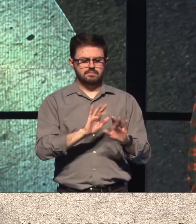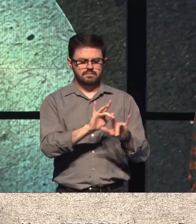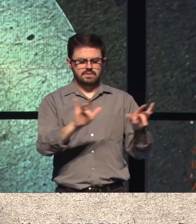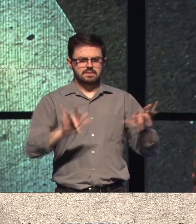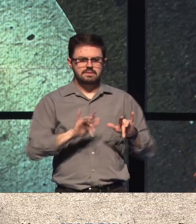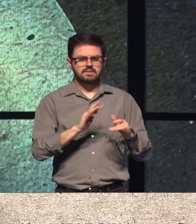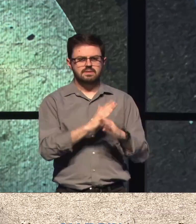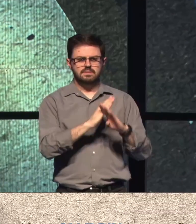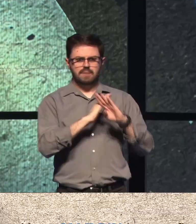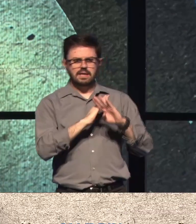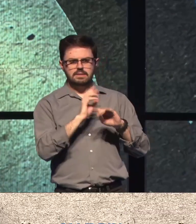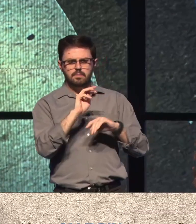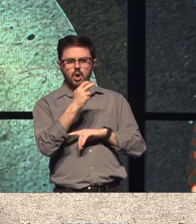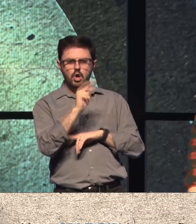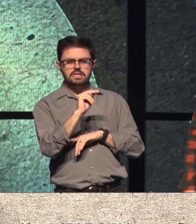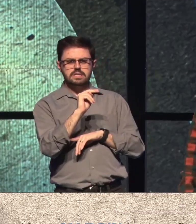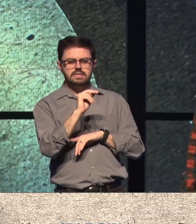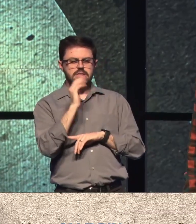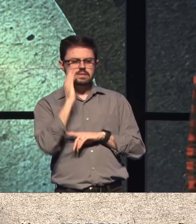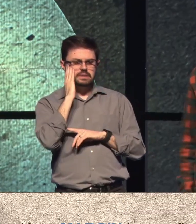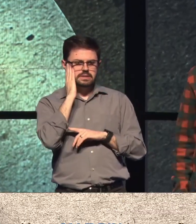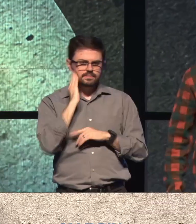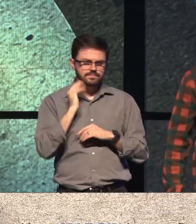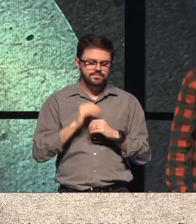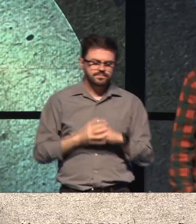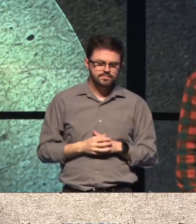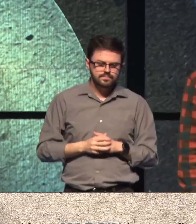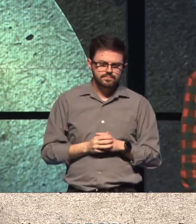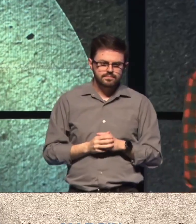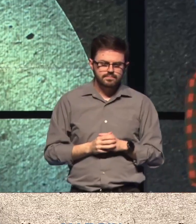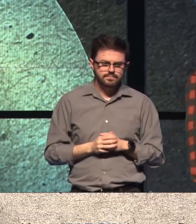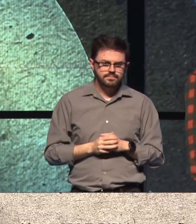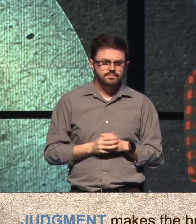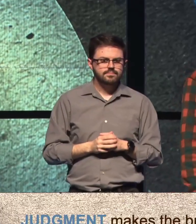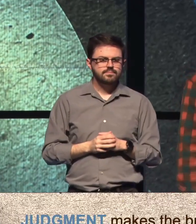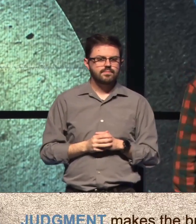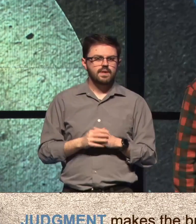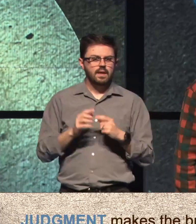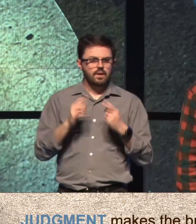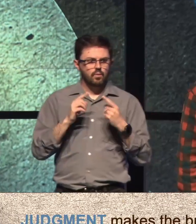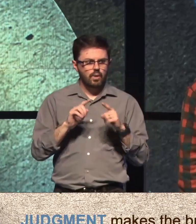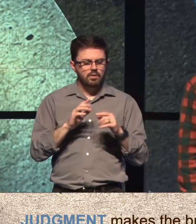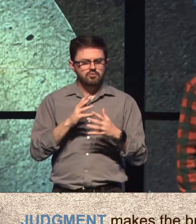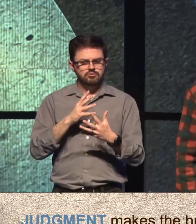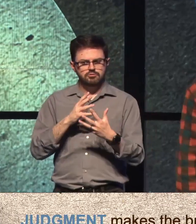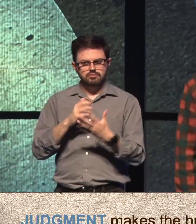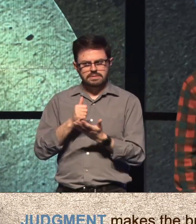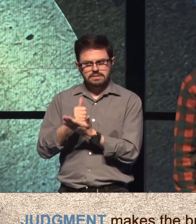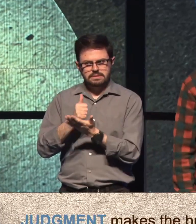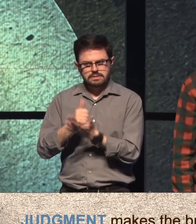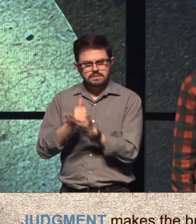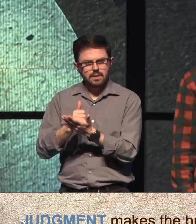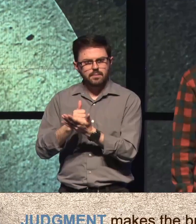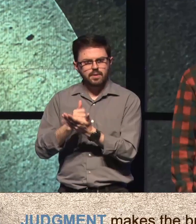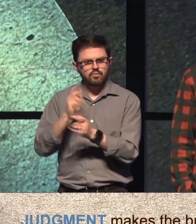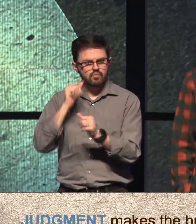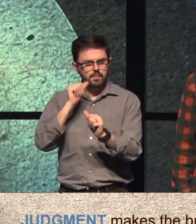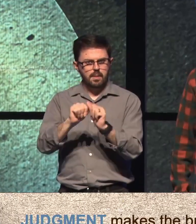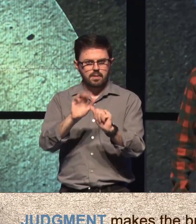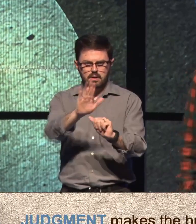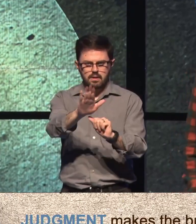burdens. And as you carry each other's burdens, remember this principle. Judgment makes the